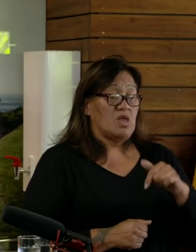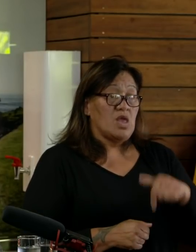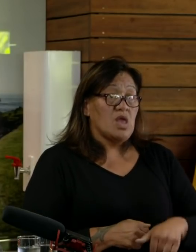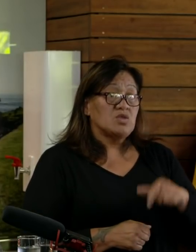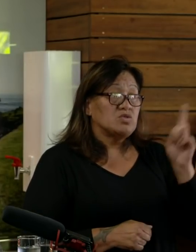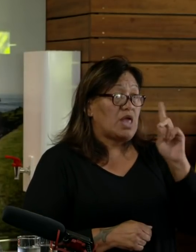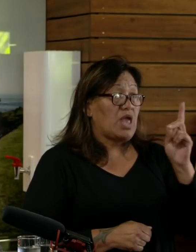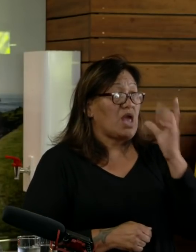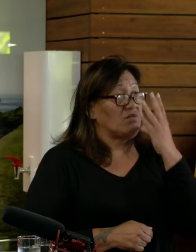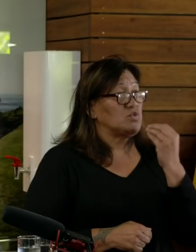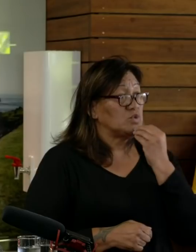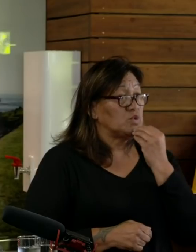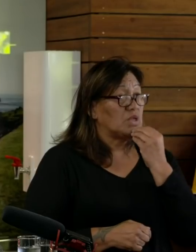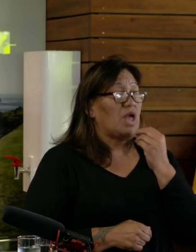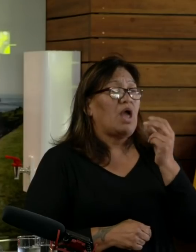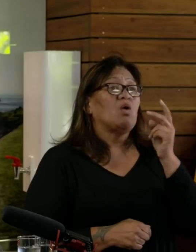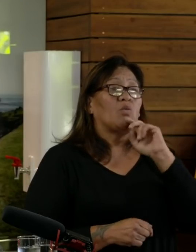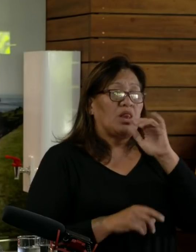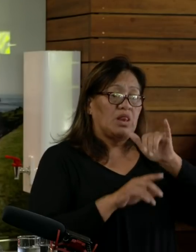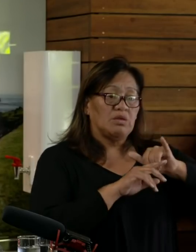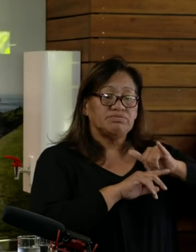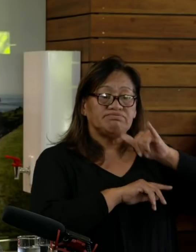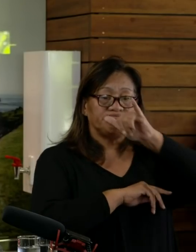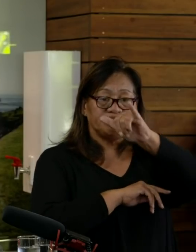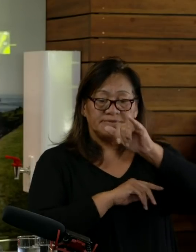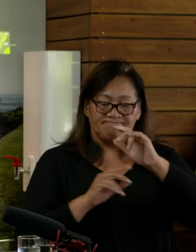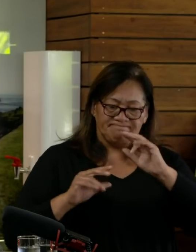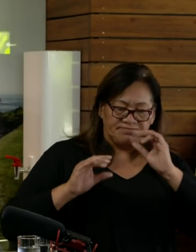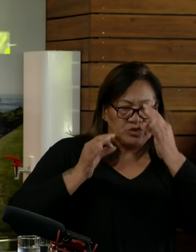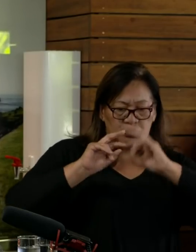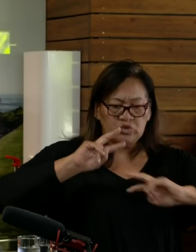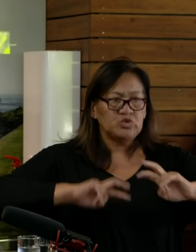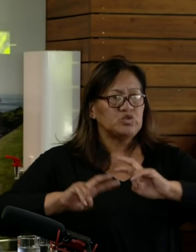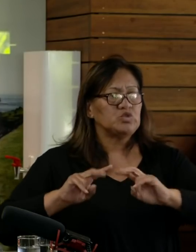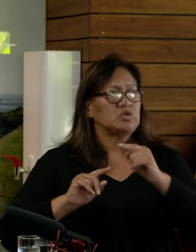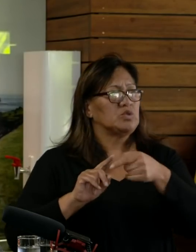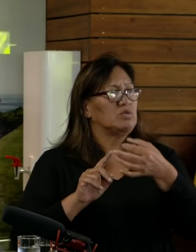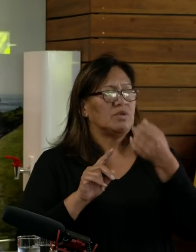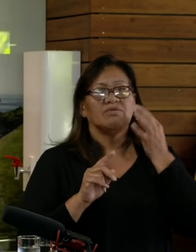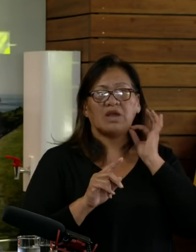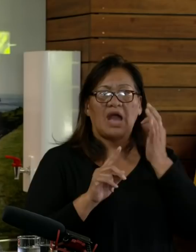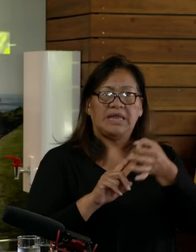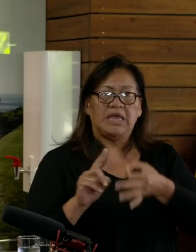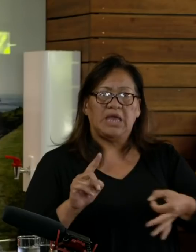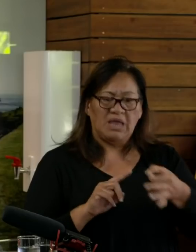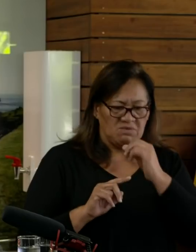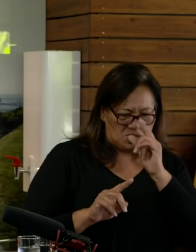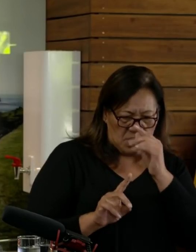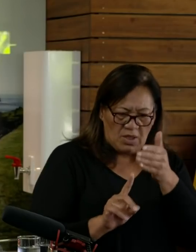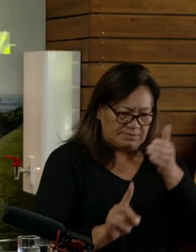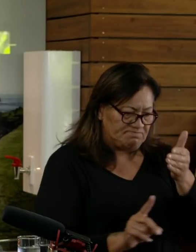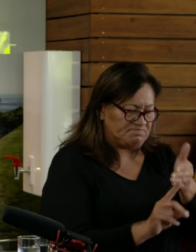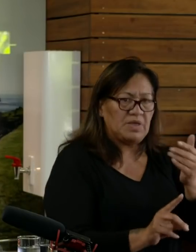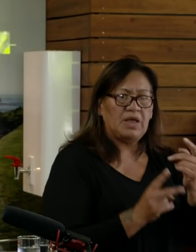afternoon, returning with an aerial search of Whakaare to see if we can identify anyone else on the